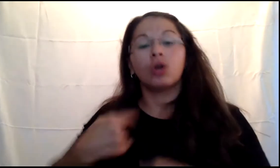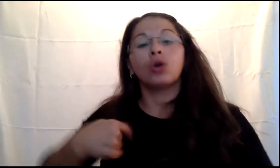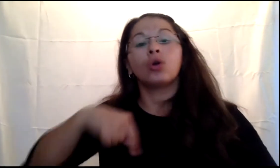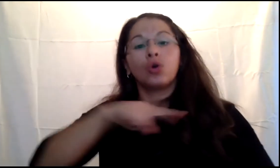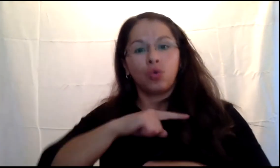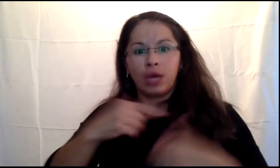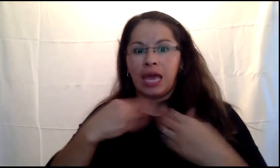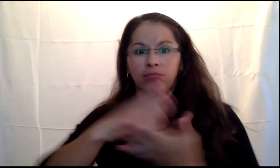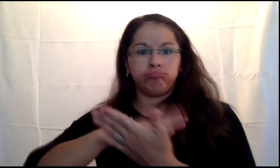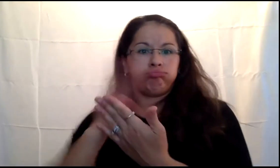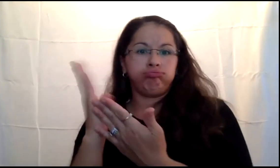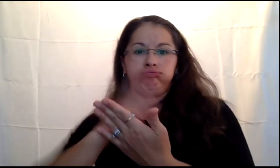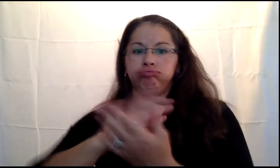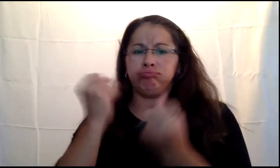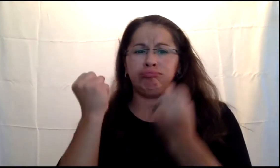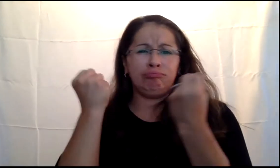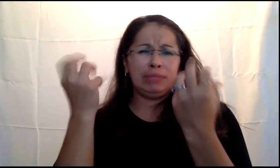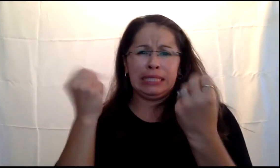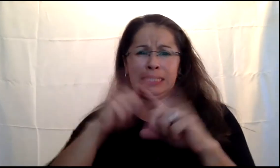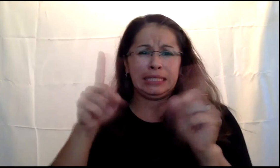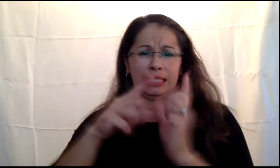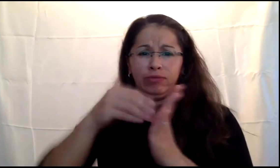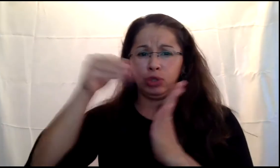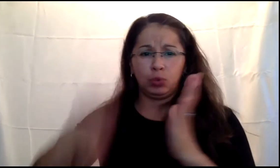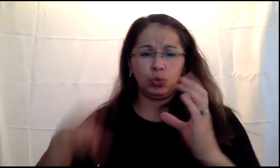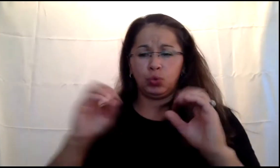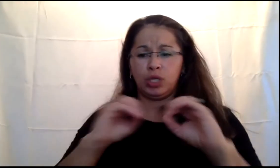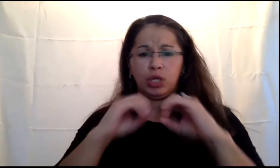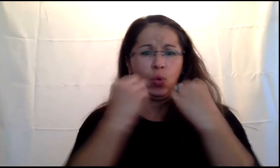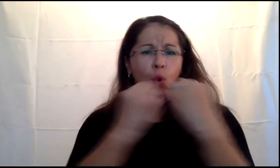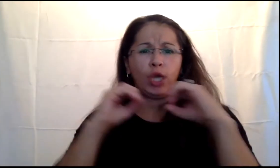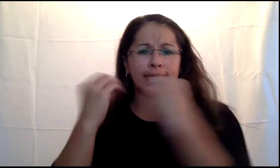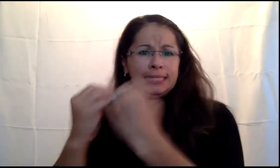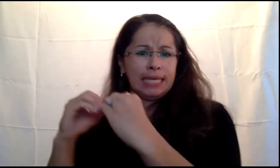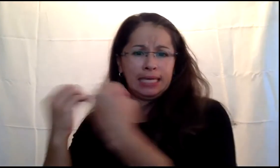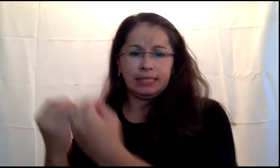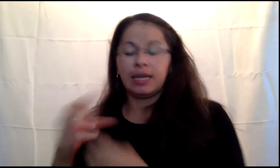organizations, as well as having an office of